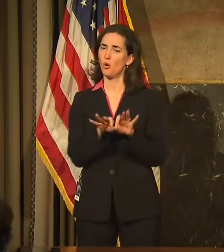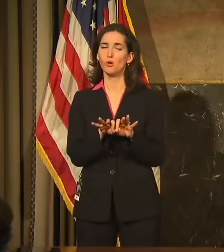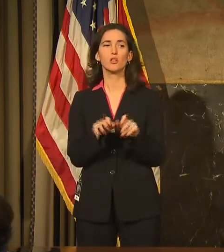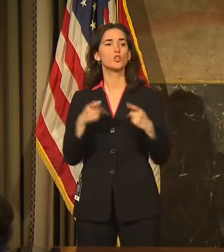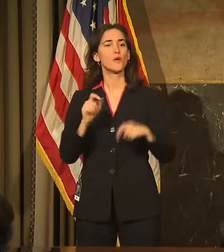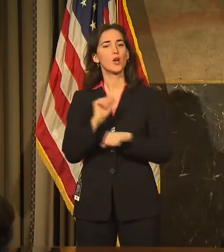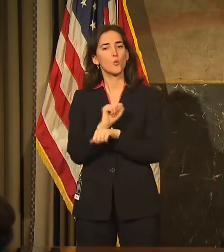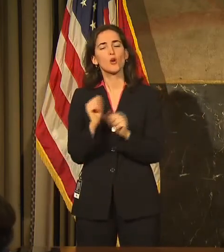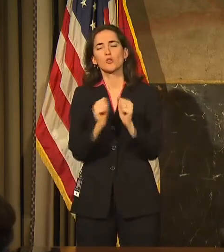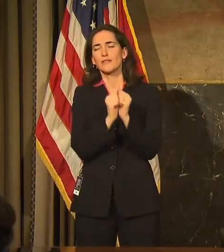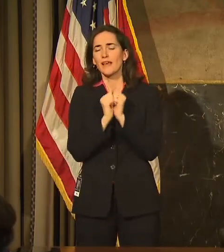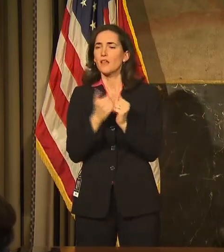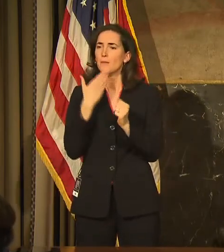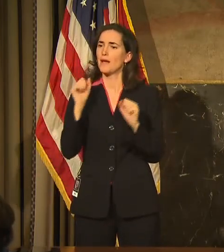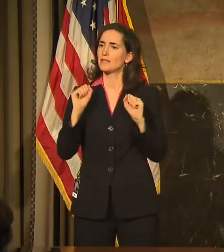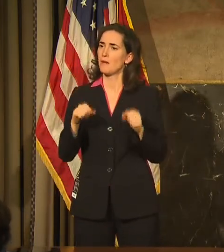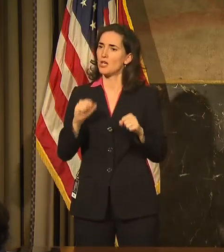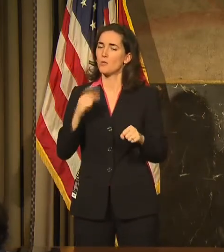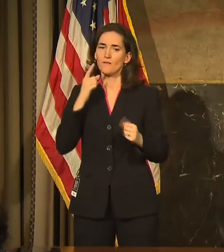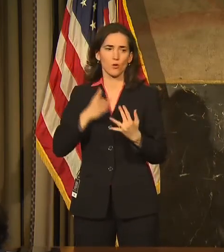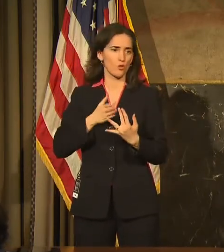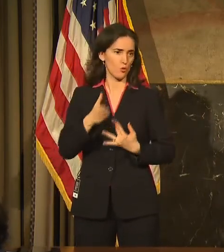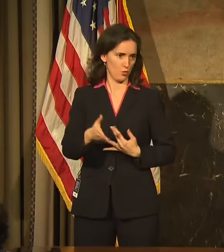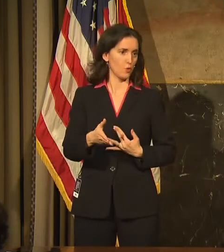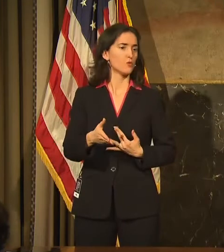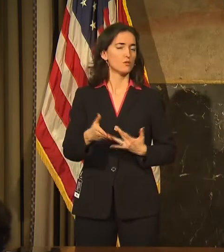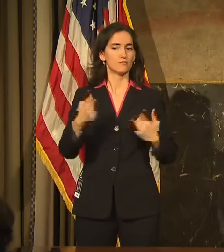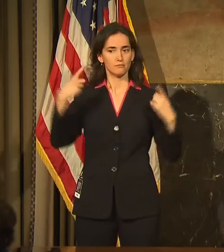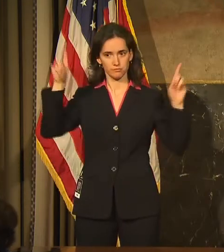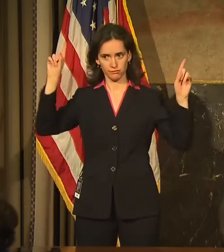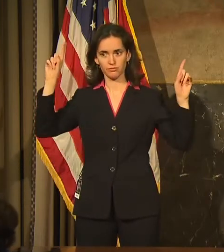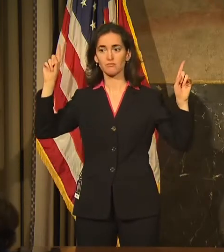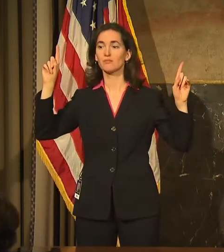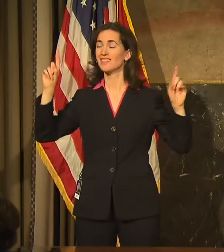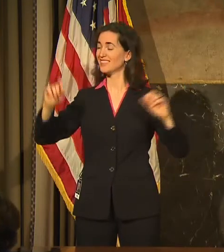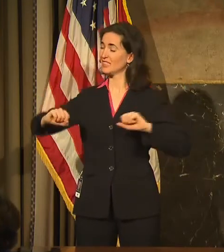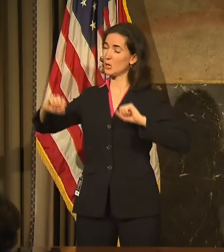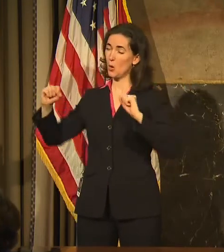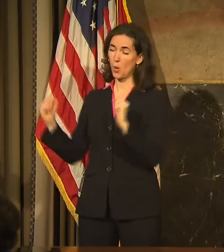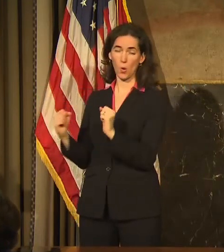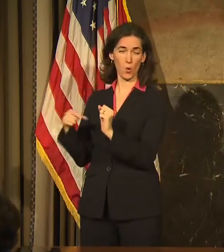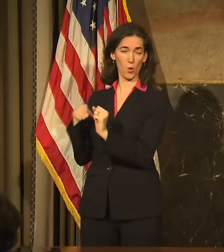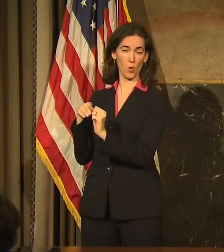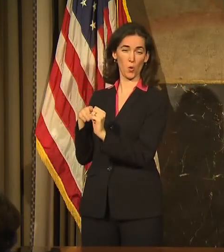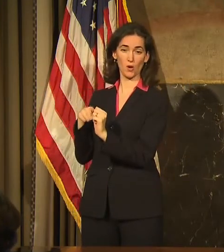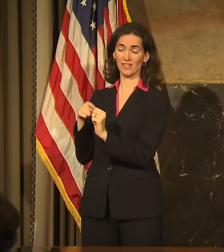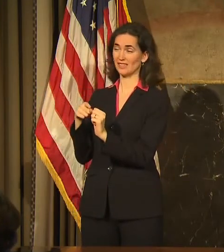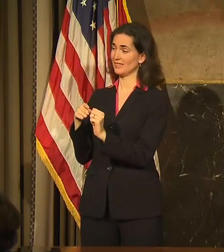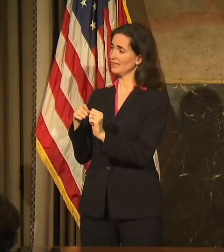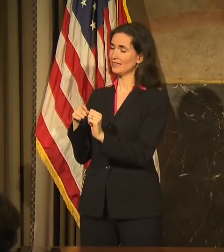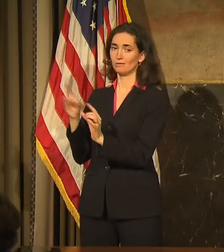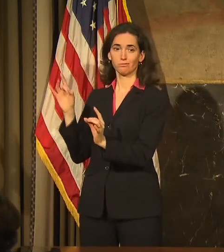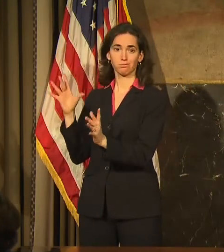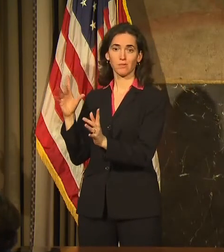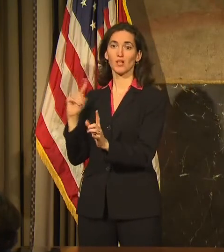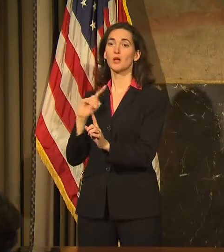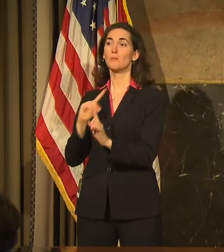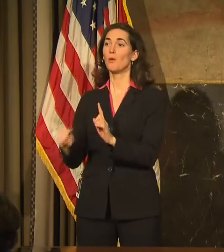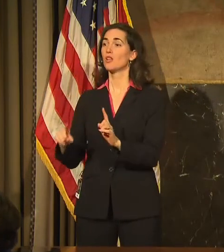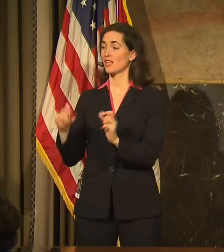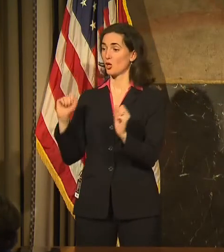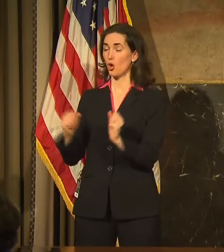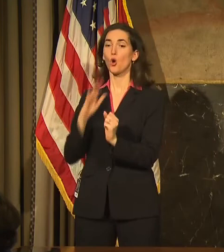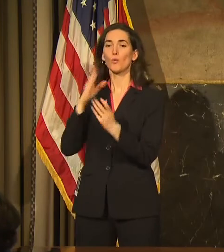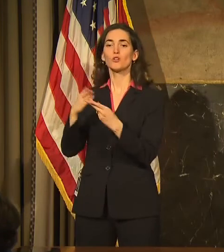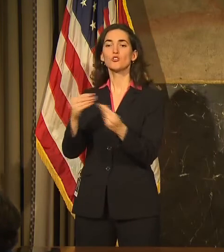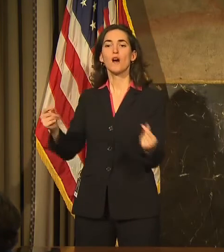we can together to get through this weather event. And we know that that's not going to happen before Sunday. So we still